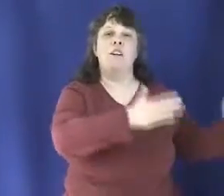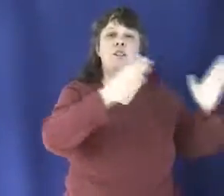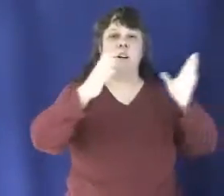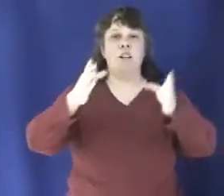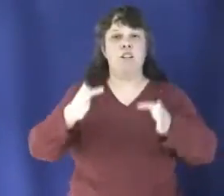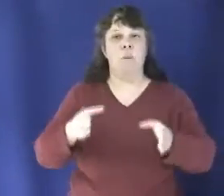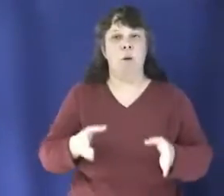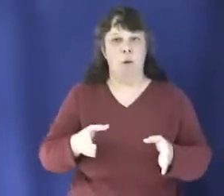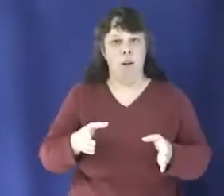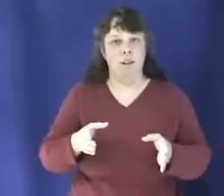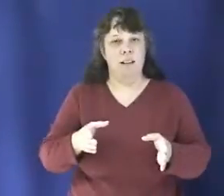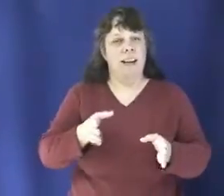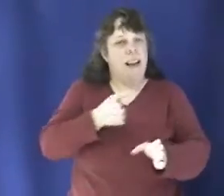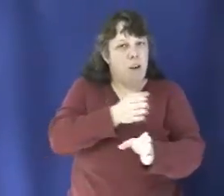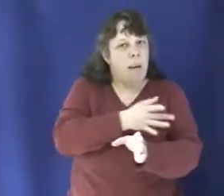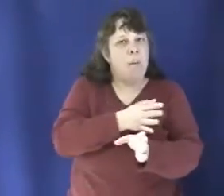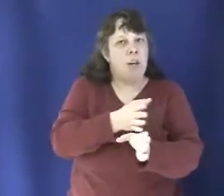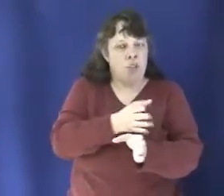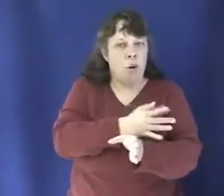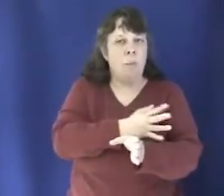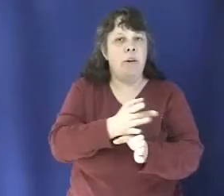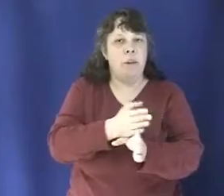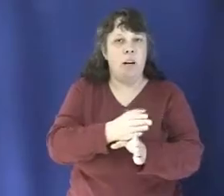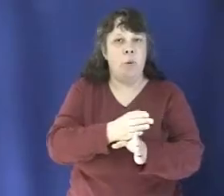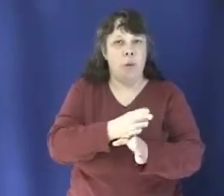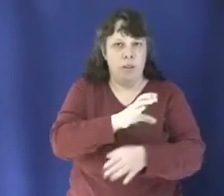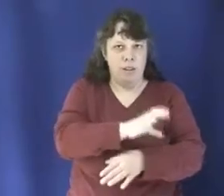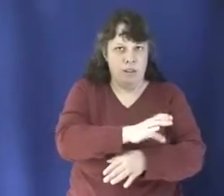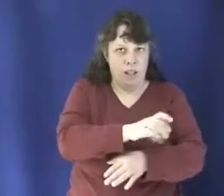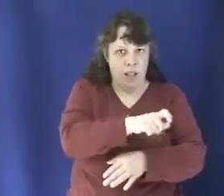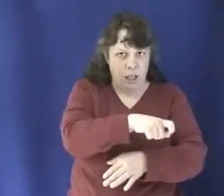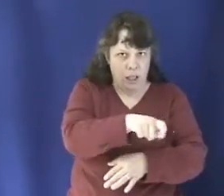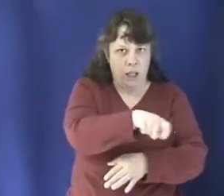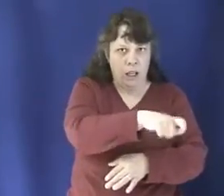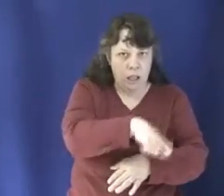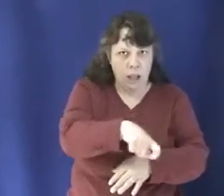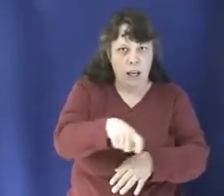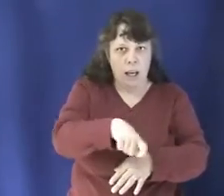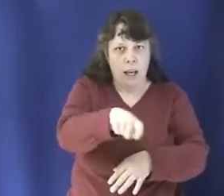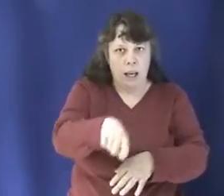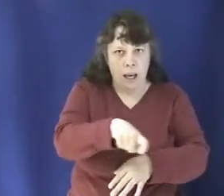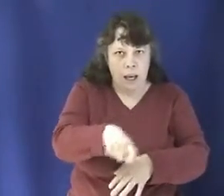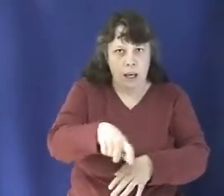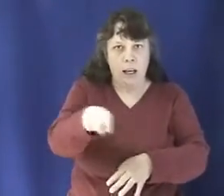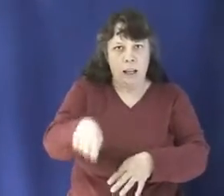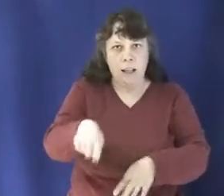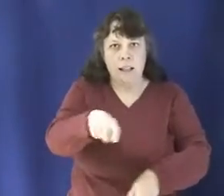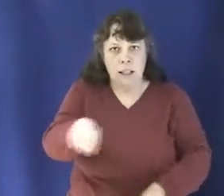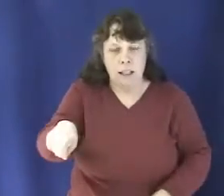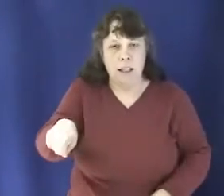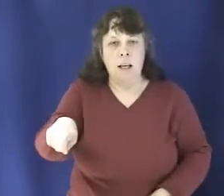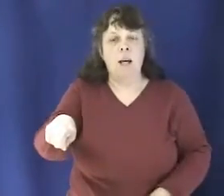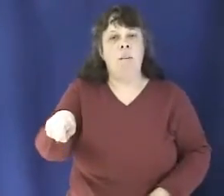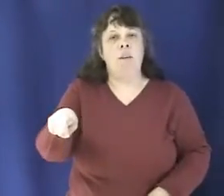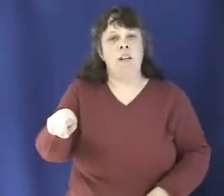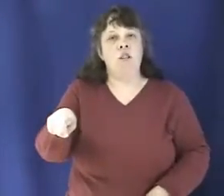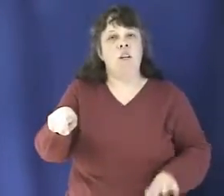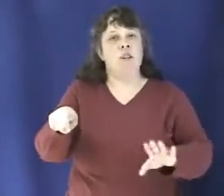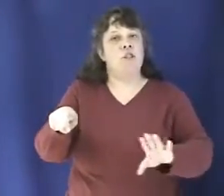then you started to spell words. And there might have been a short period there where you went C, A, T, but eventually your teacher